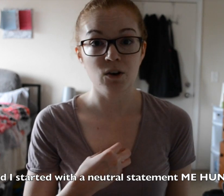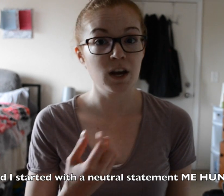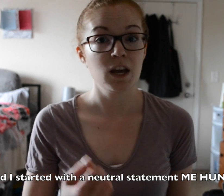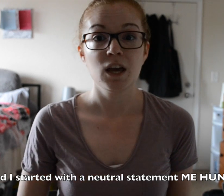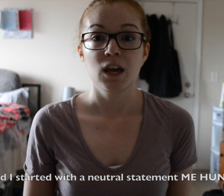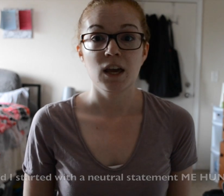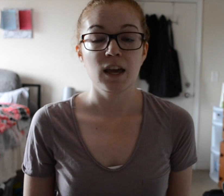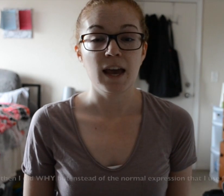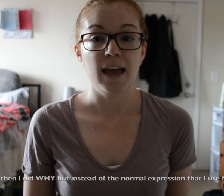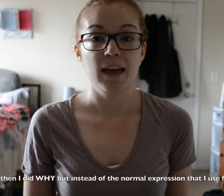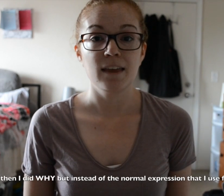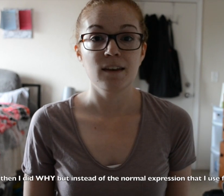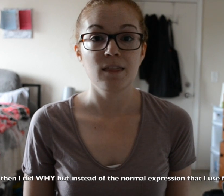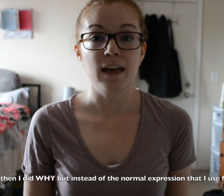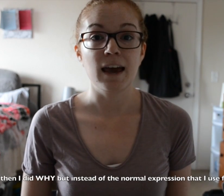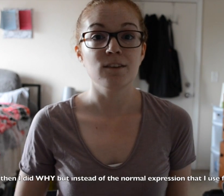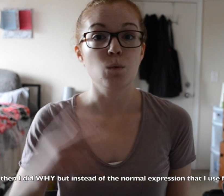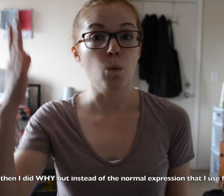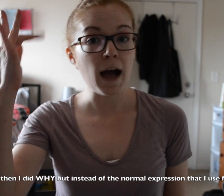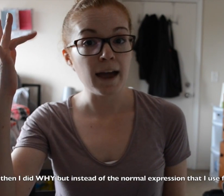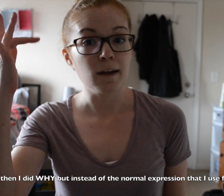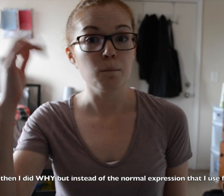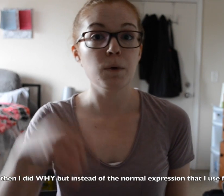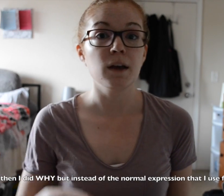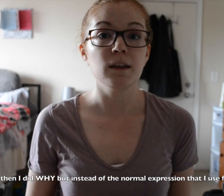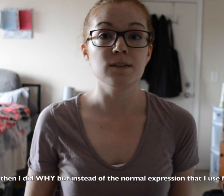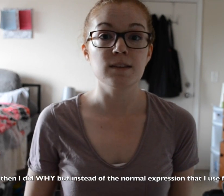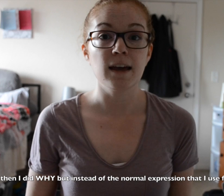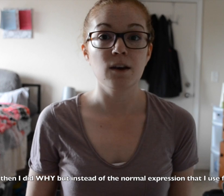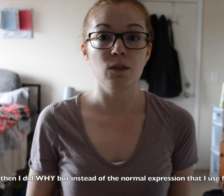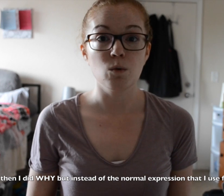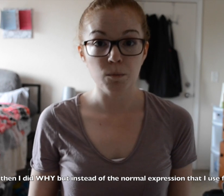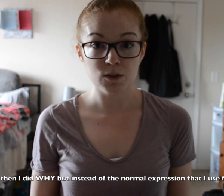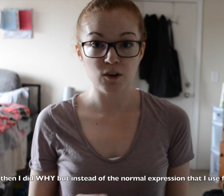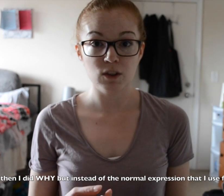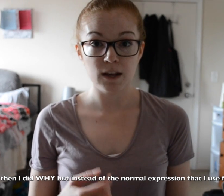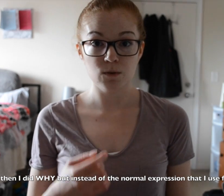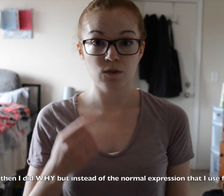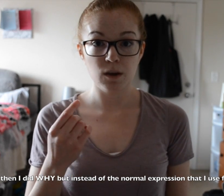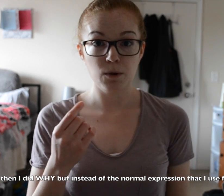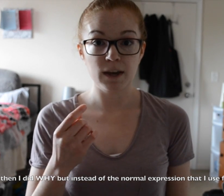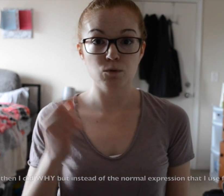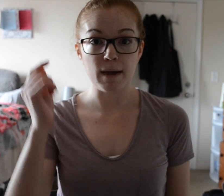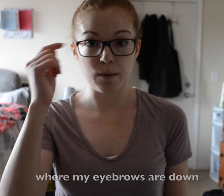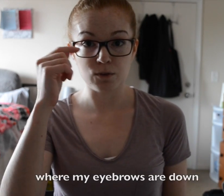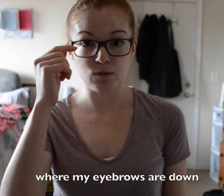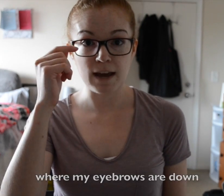hungry, and then I did why, but instead of the normal expression that I use for WH where my eyebrows are down,